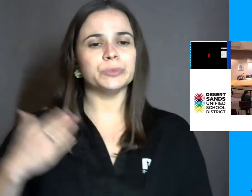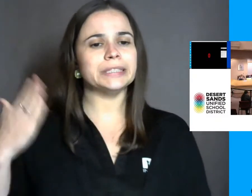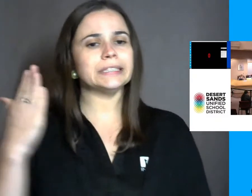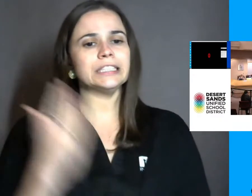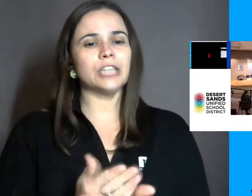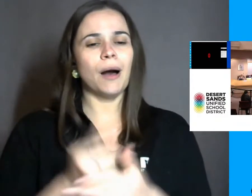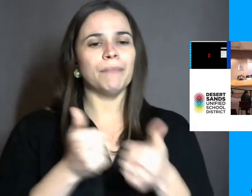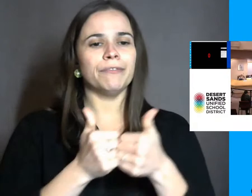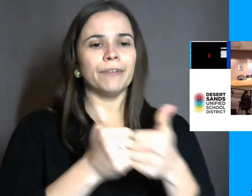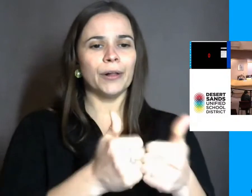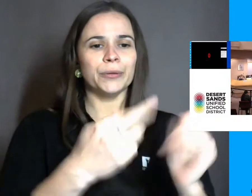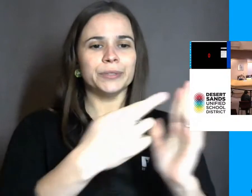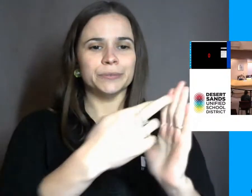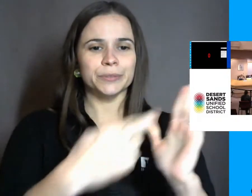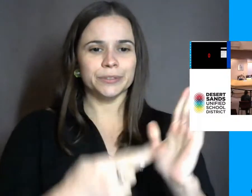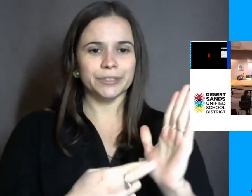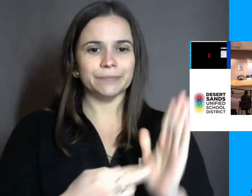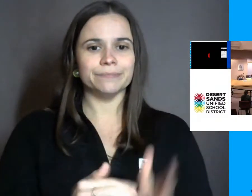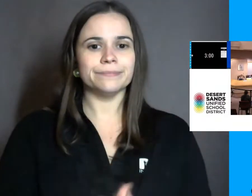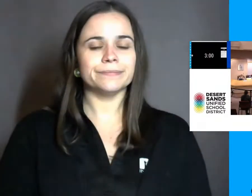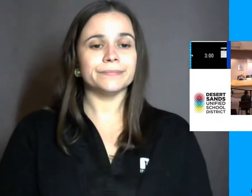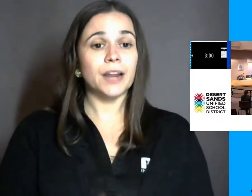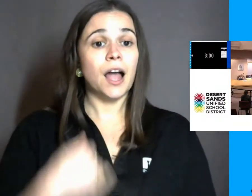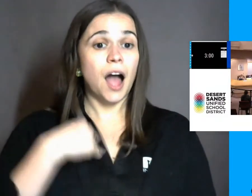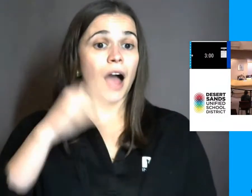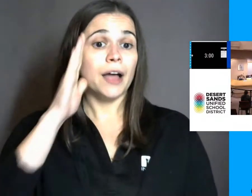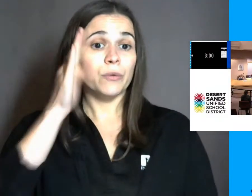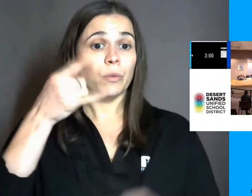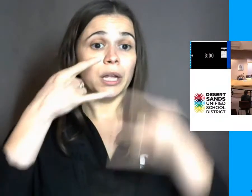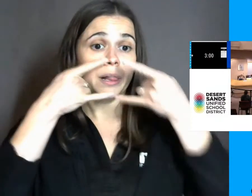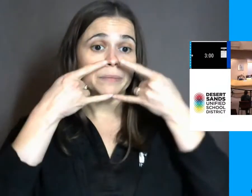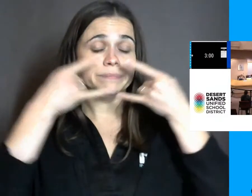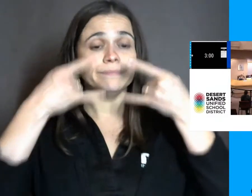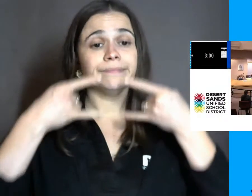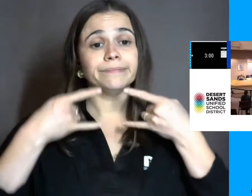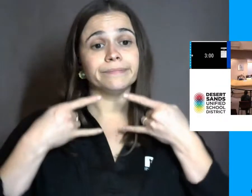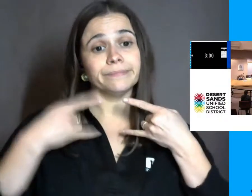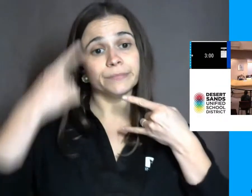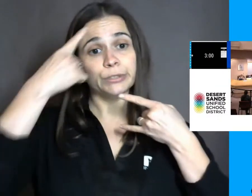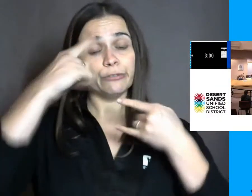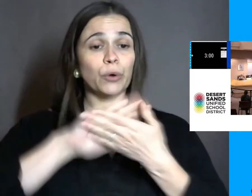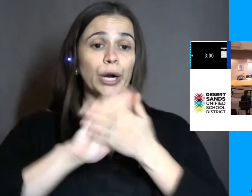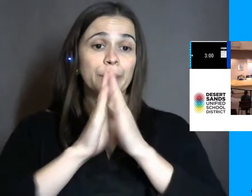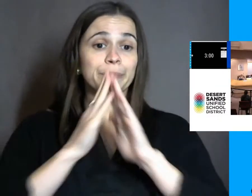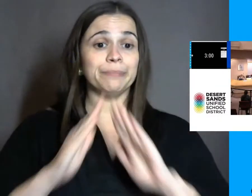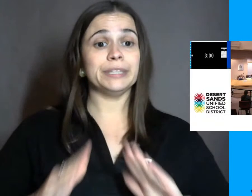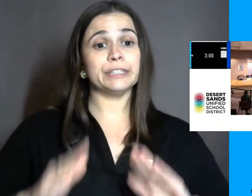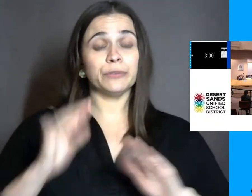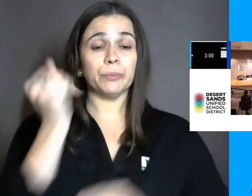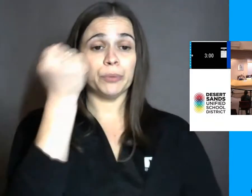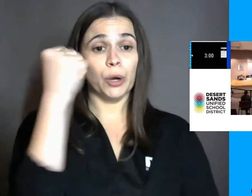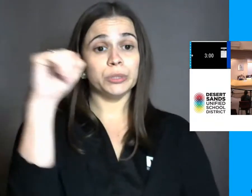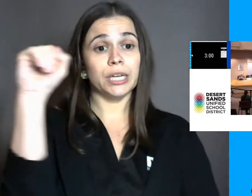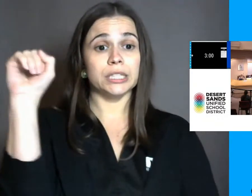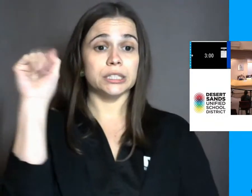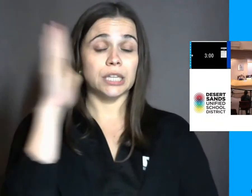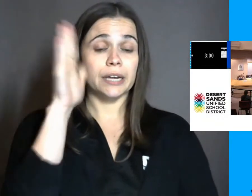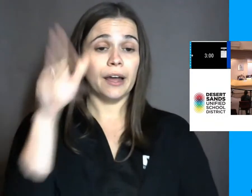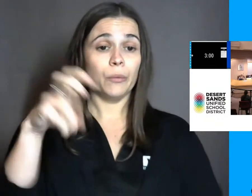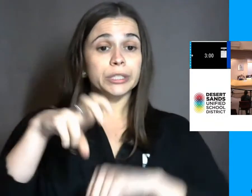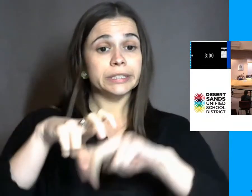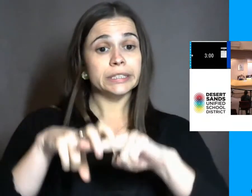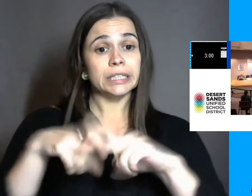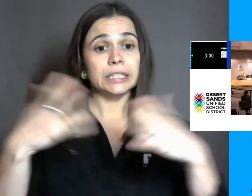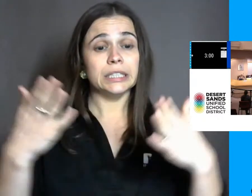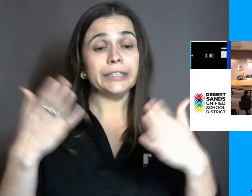guys. I'm going to take my mask off in peaceful protest, and I'll sit here until someone who represents your